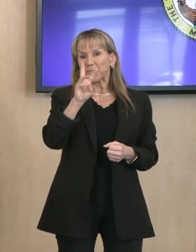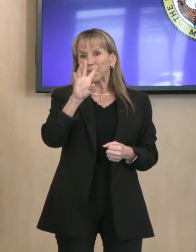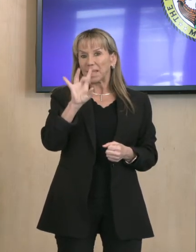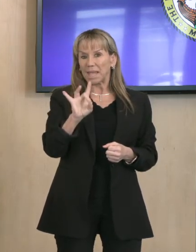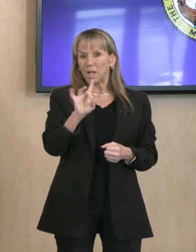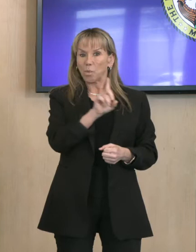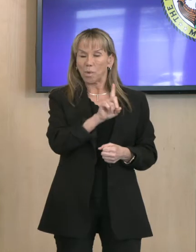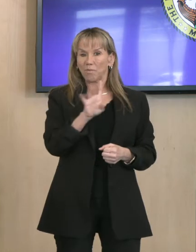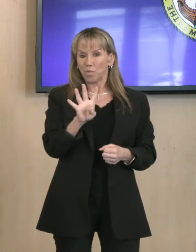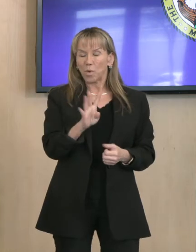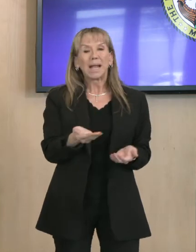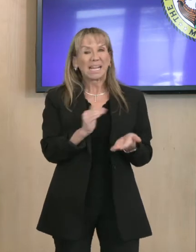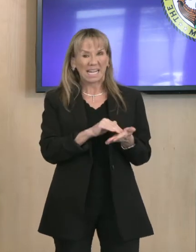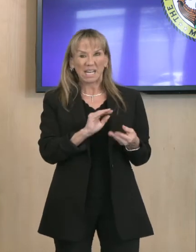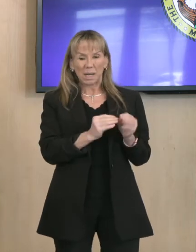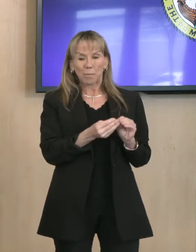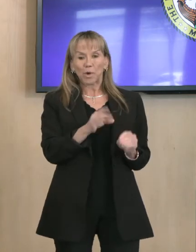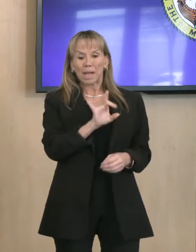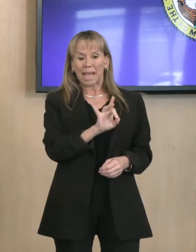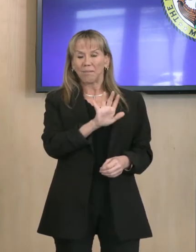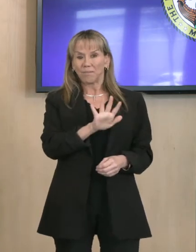858-505-6814. And that number again is